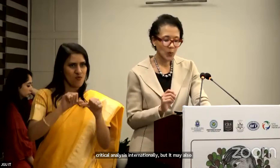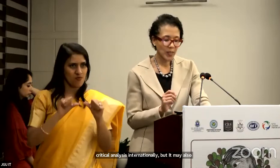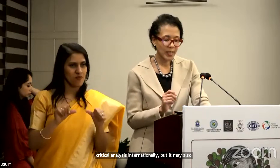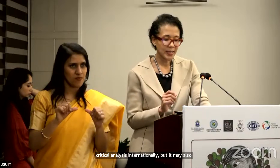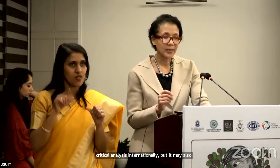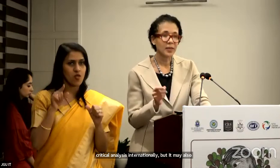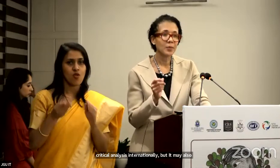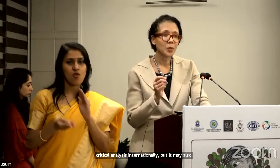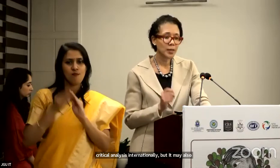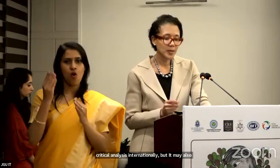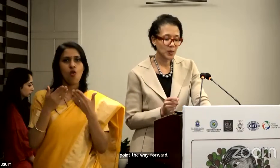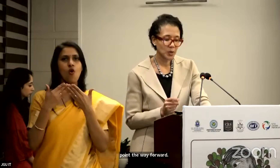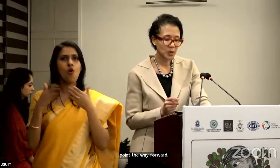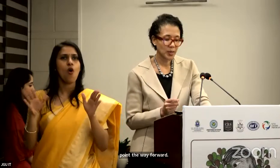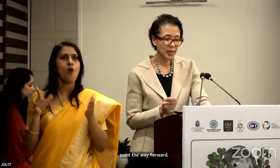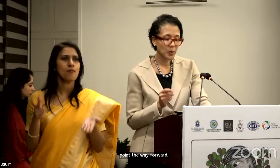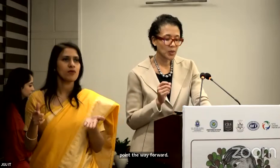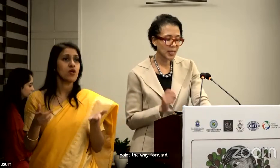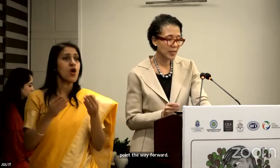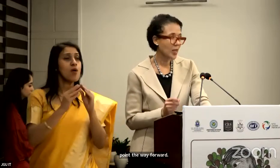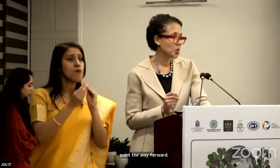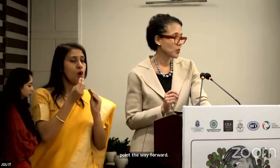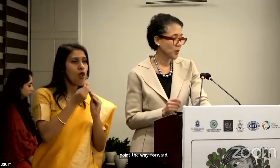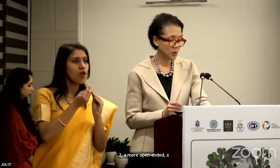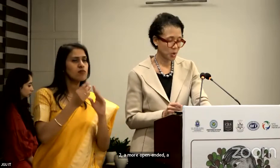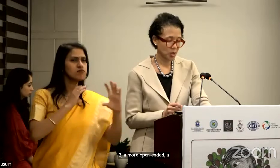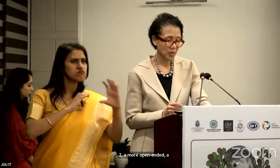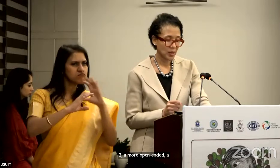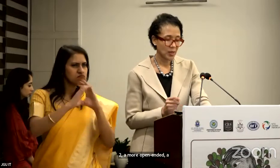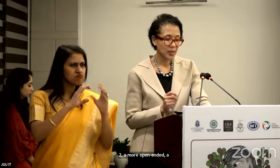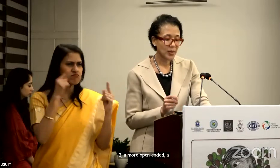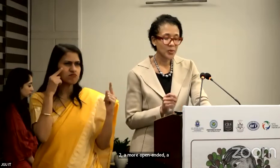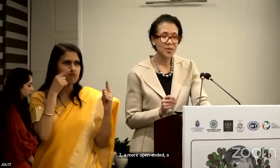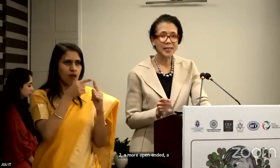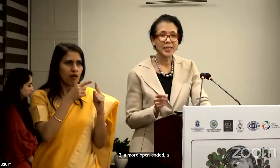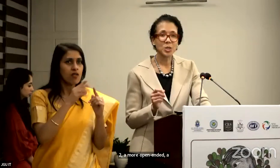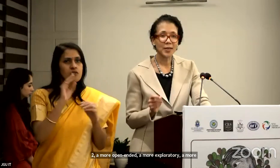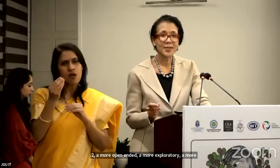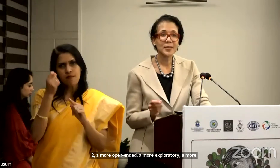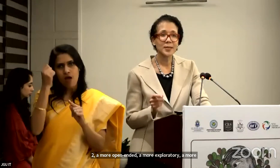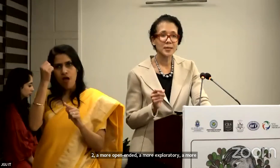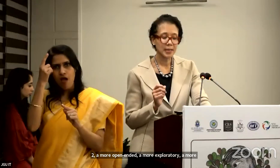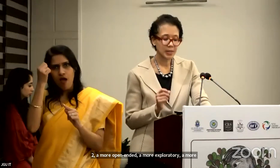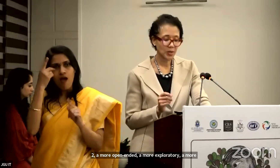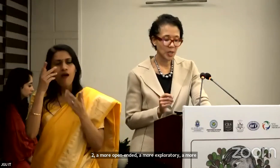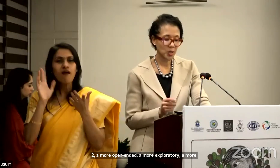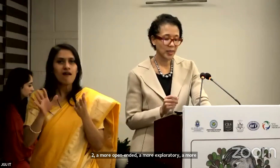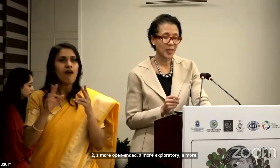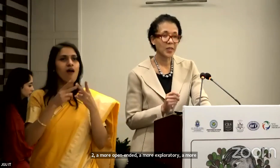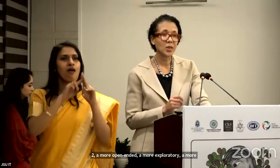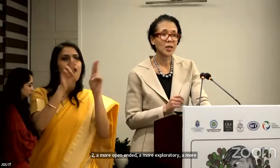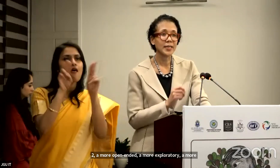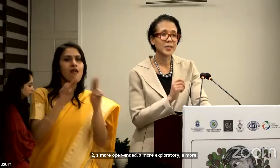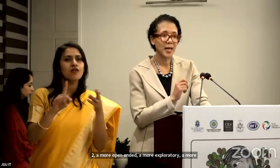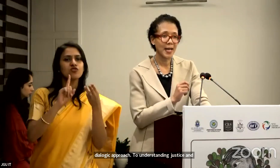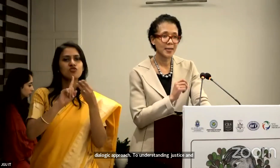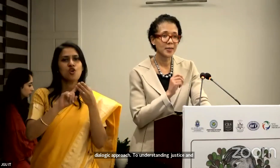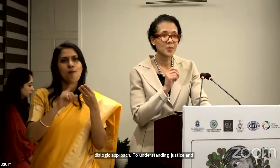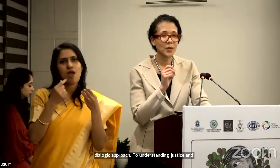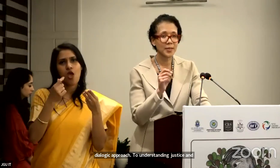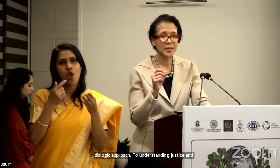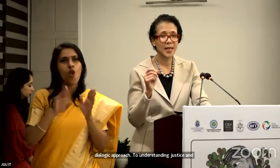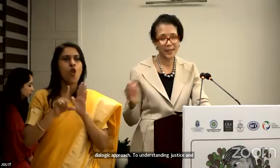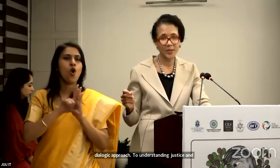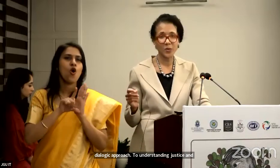more open-ended, a more exploratory, a more dialogic approach to understanding justice and international economic law in its